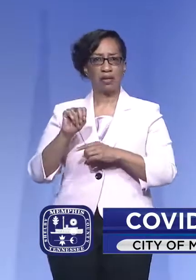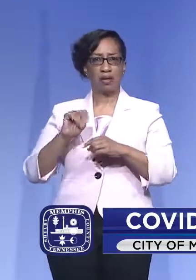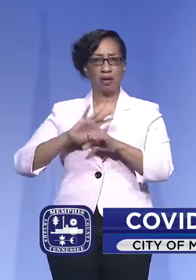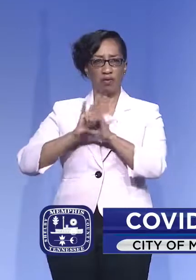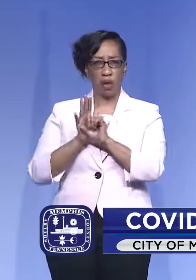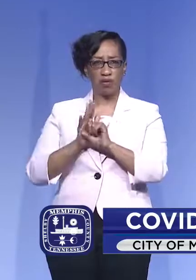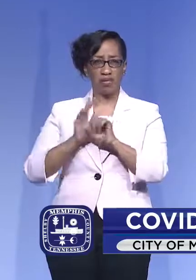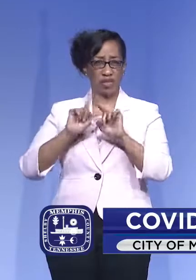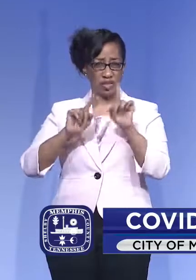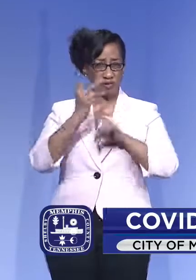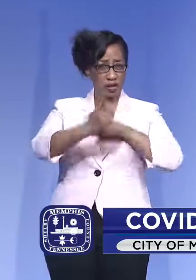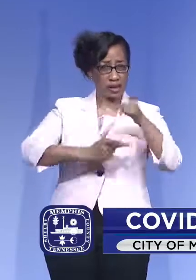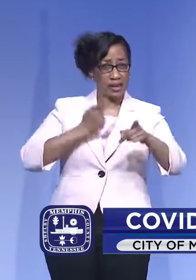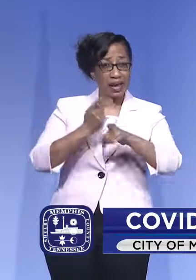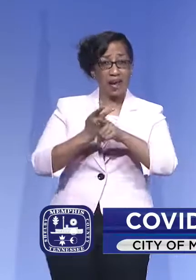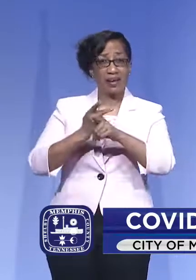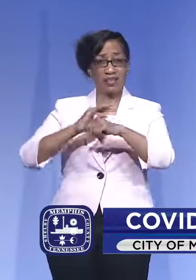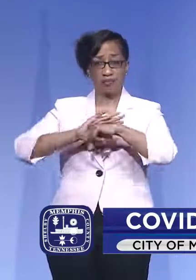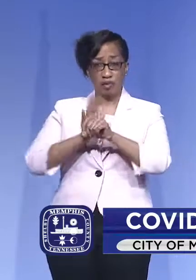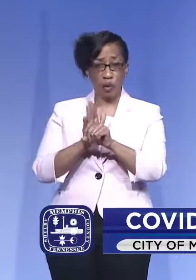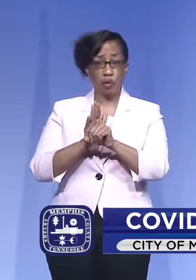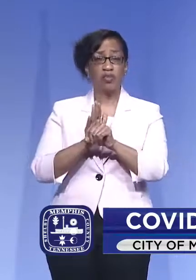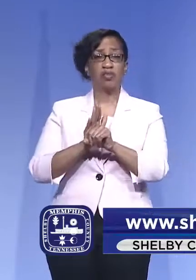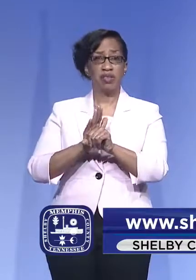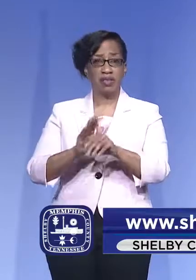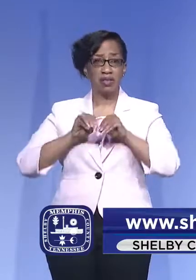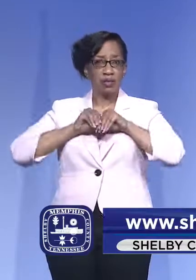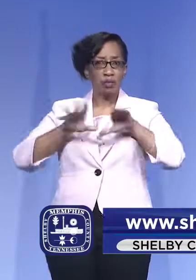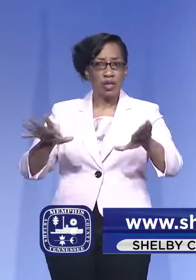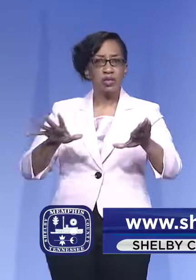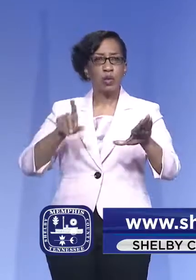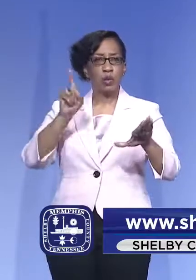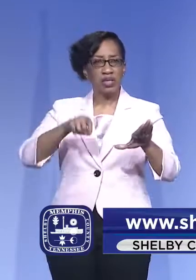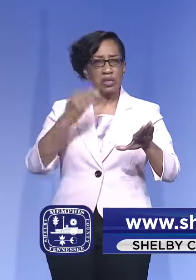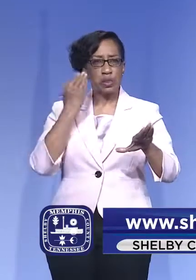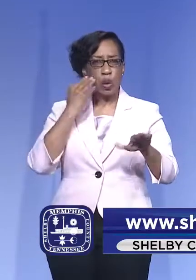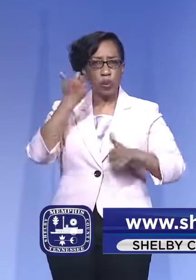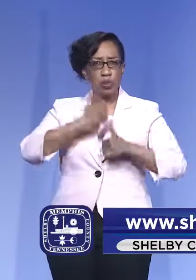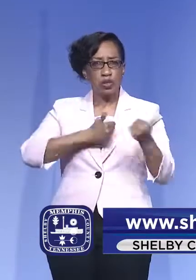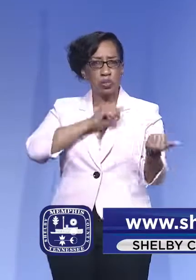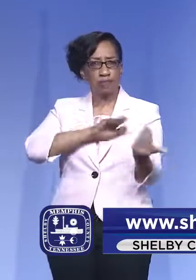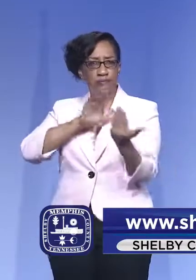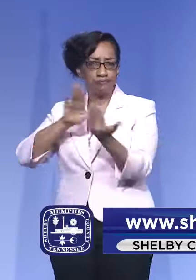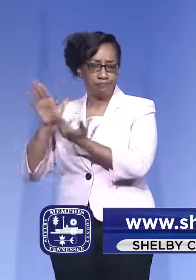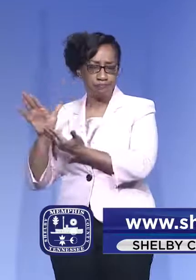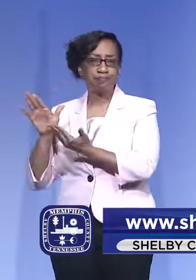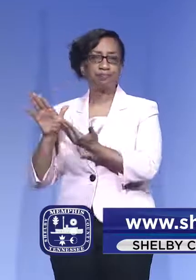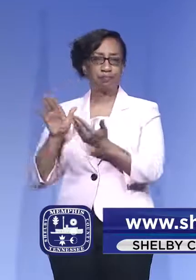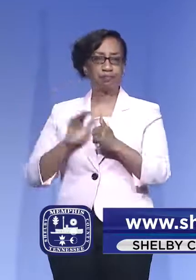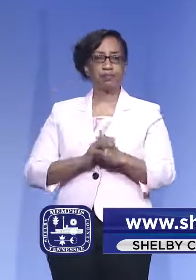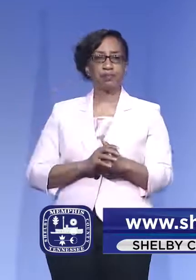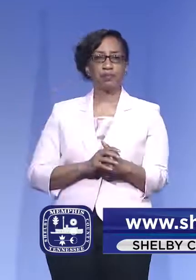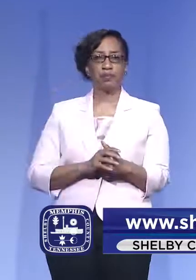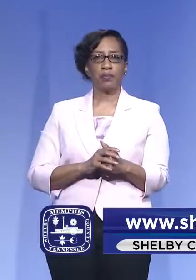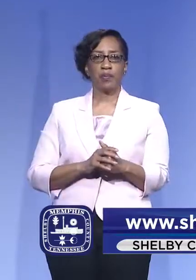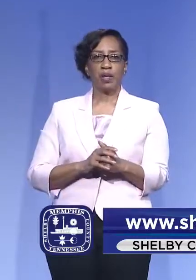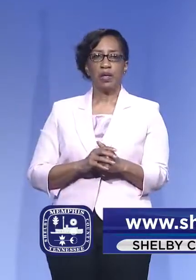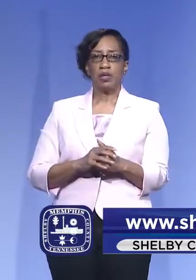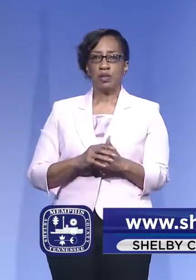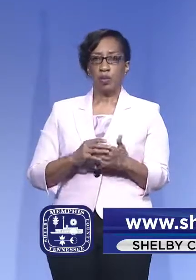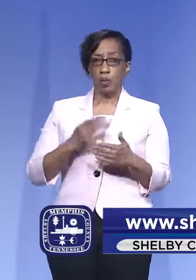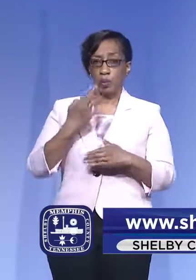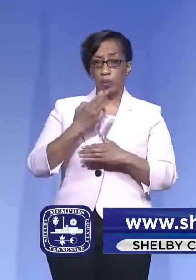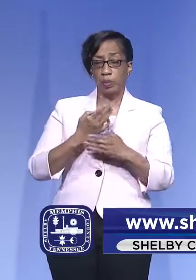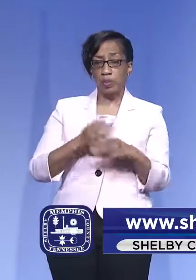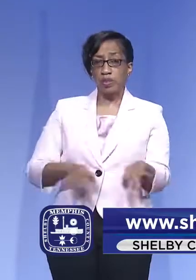or viruses that pose a public health threat that could be emerging in our community. And so both for an